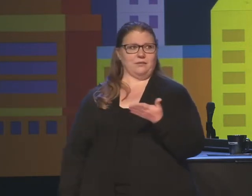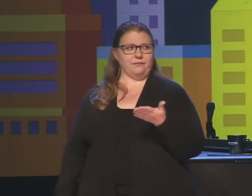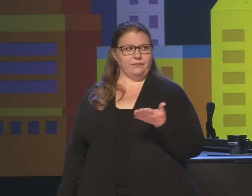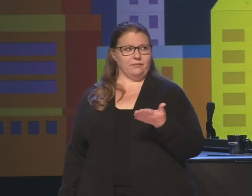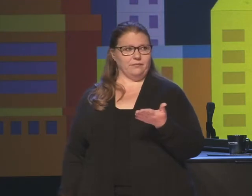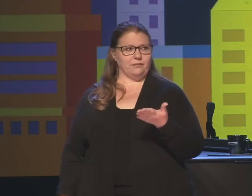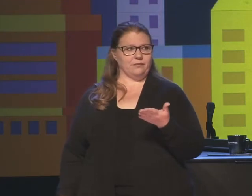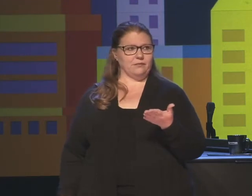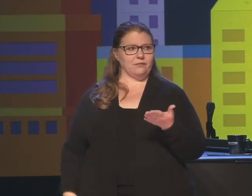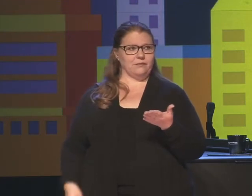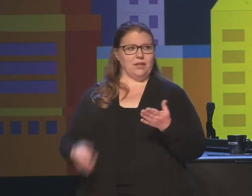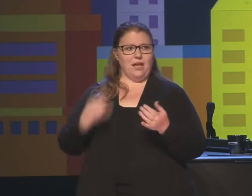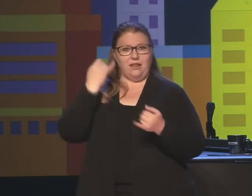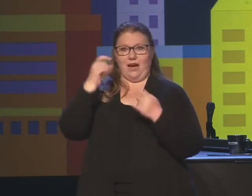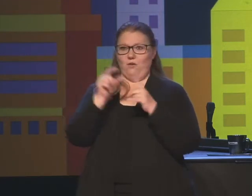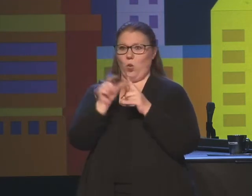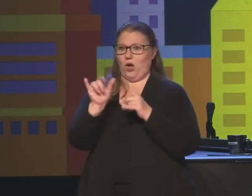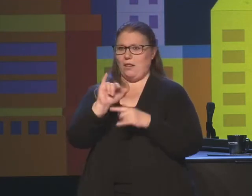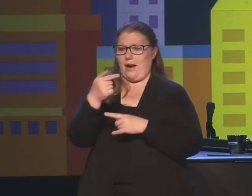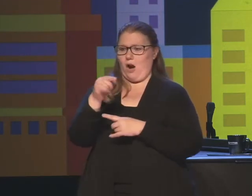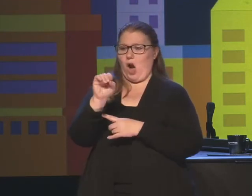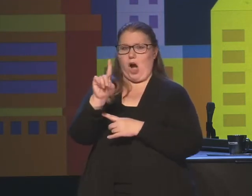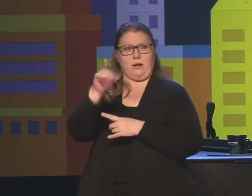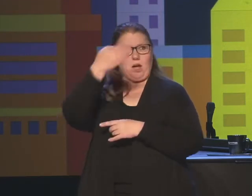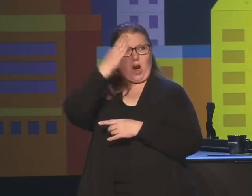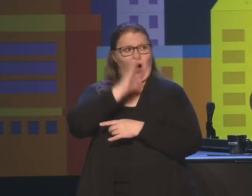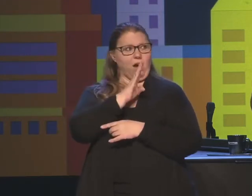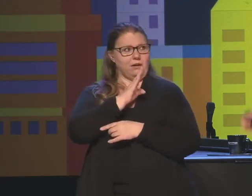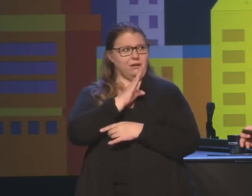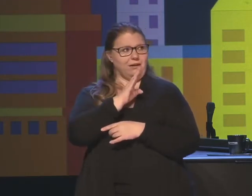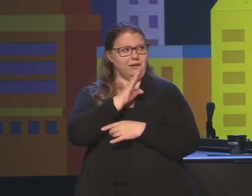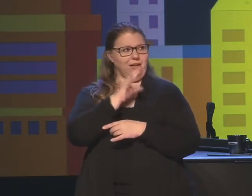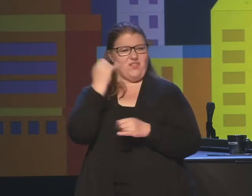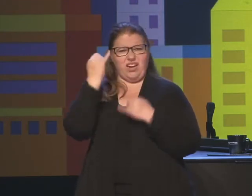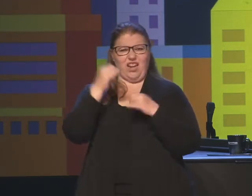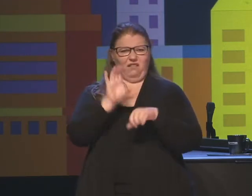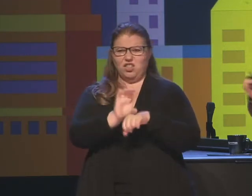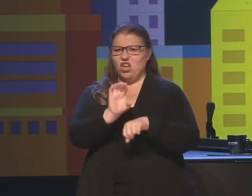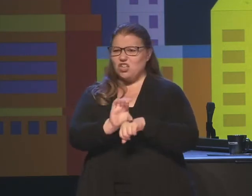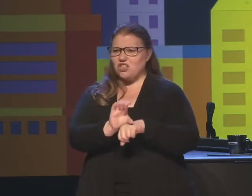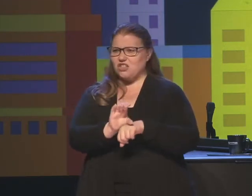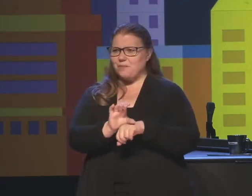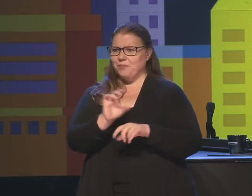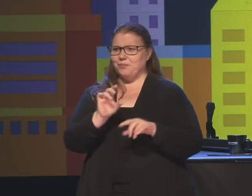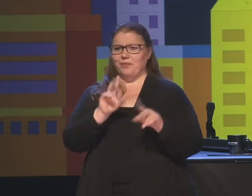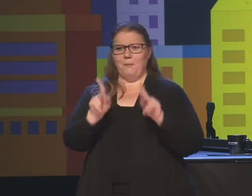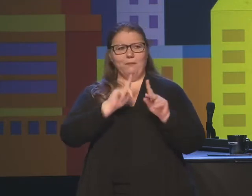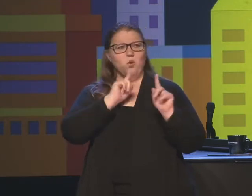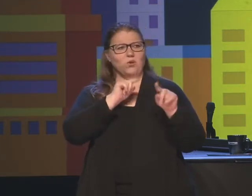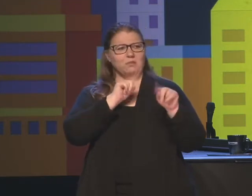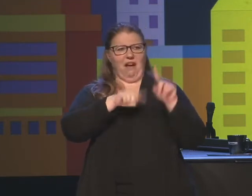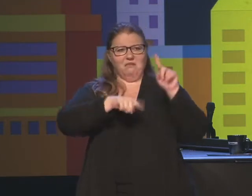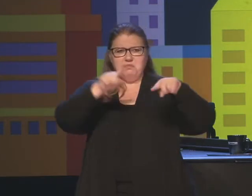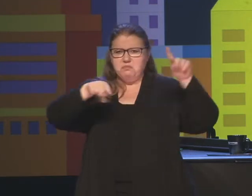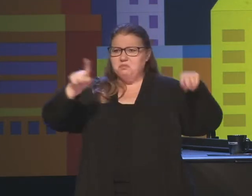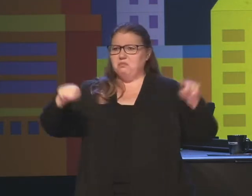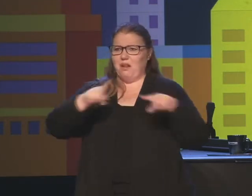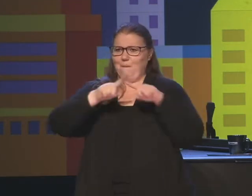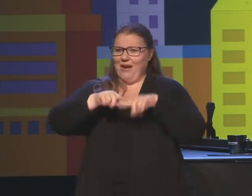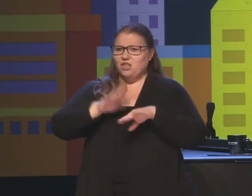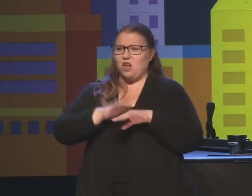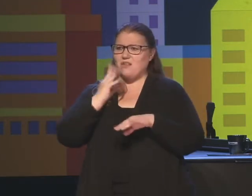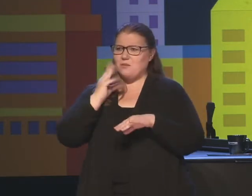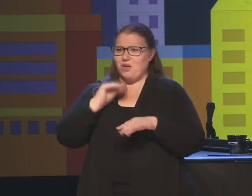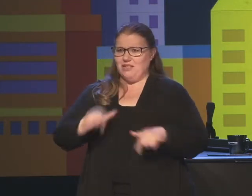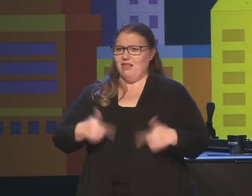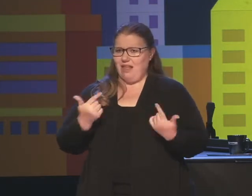to the idea of a word like God, right? To this idea of church. Like, people respond differently based on all of the things that they've gone through in